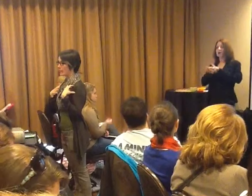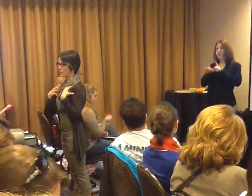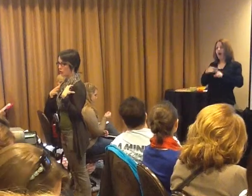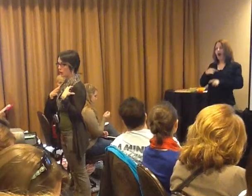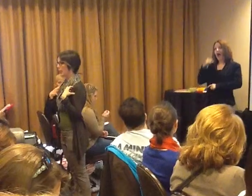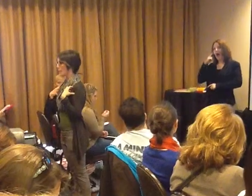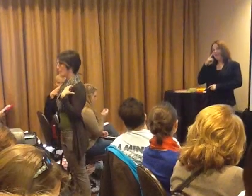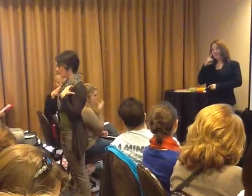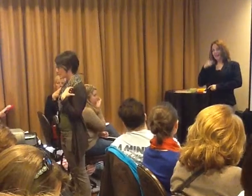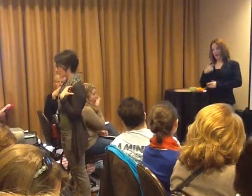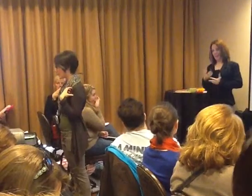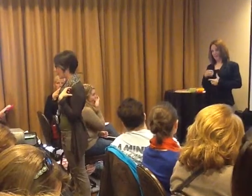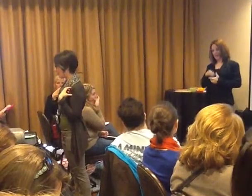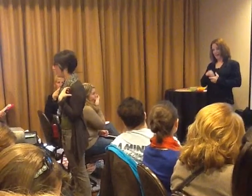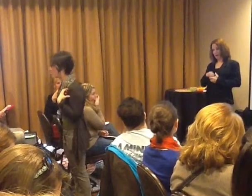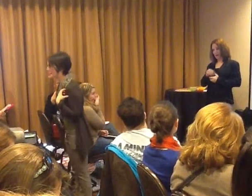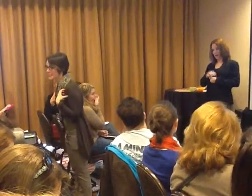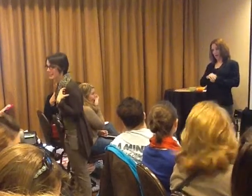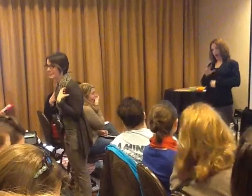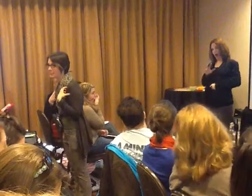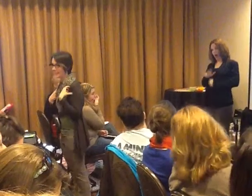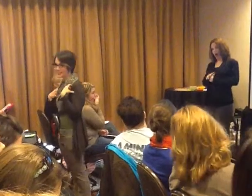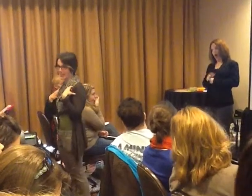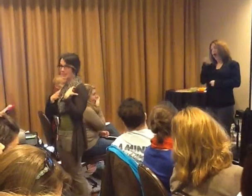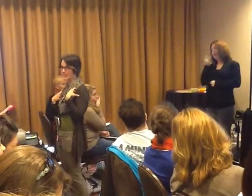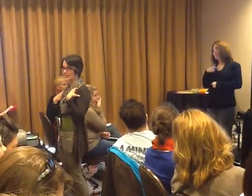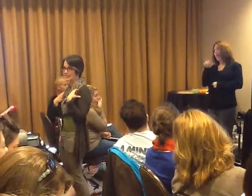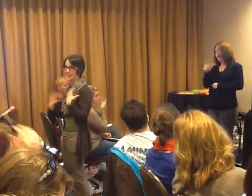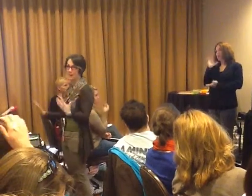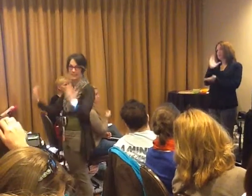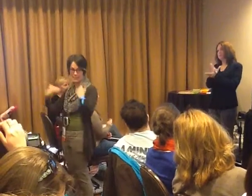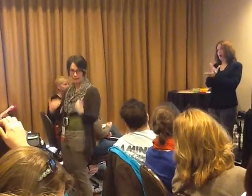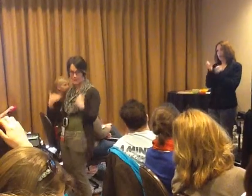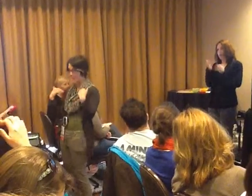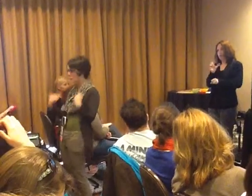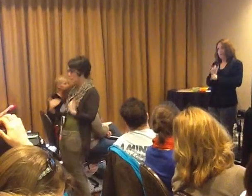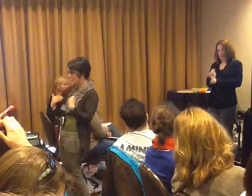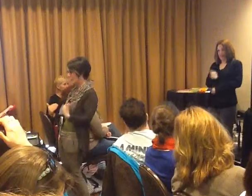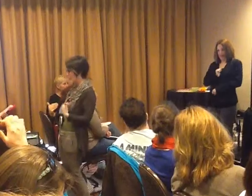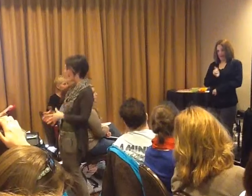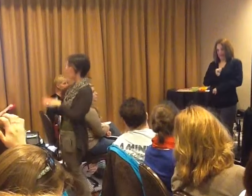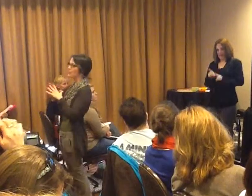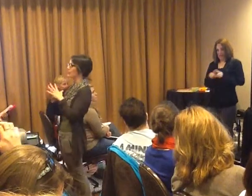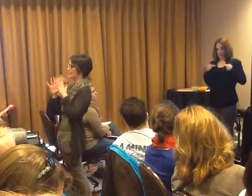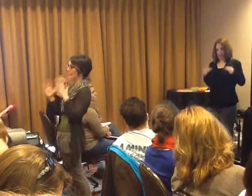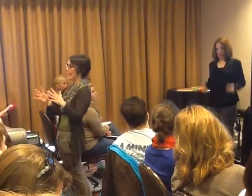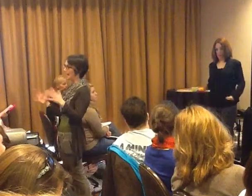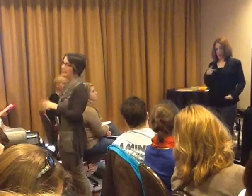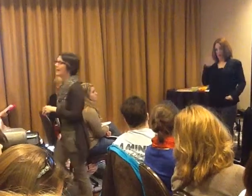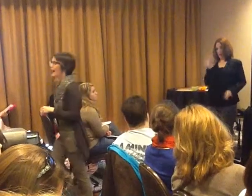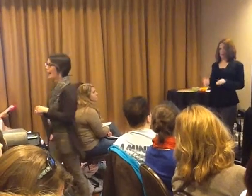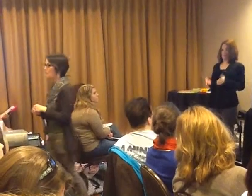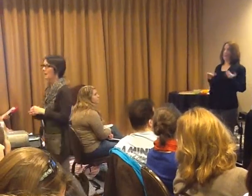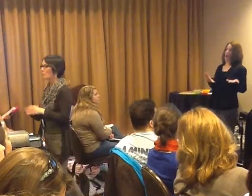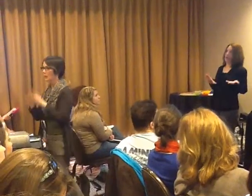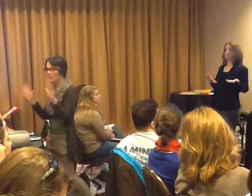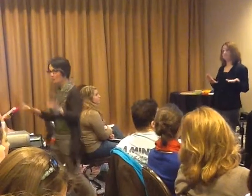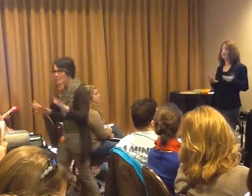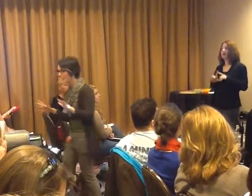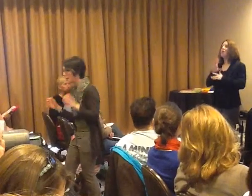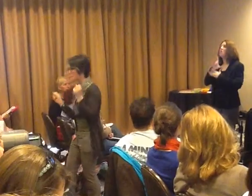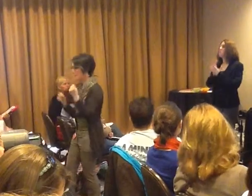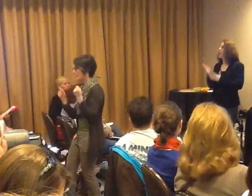I might internally combust if I had to suddenly one day stop multitasking myself as a human being. I would just die.